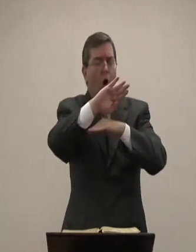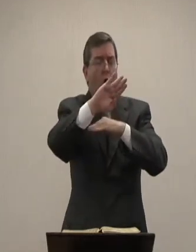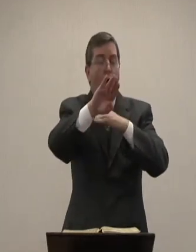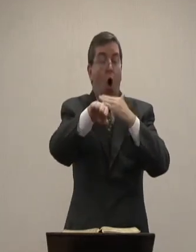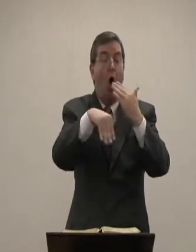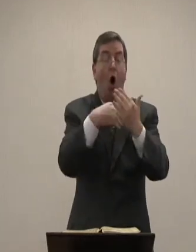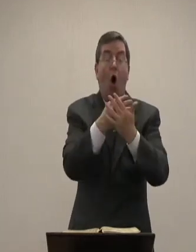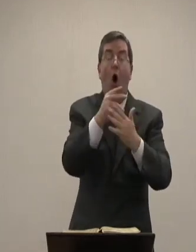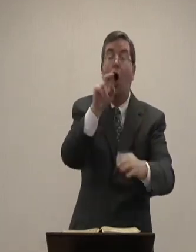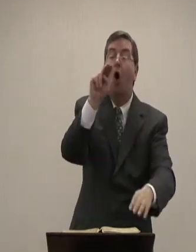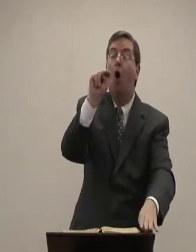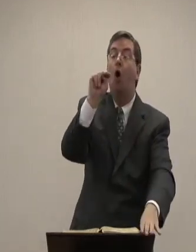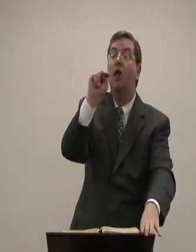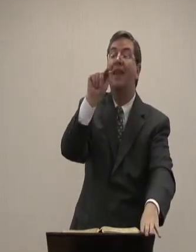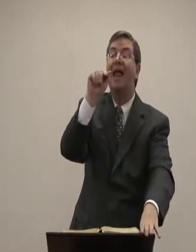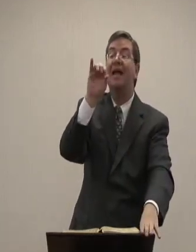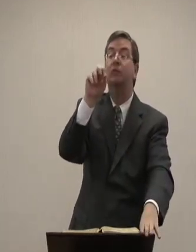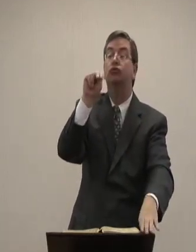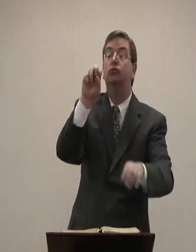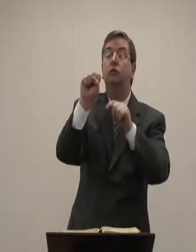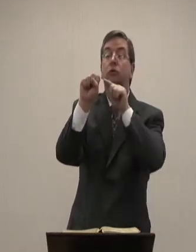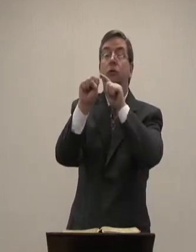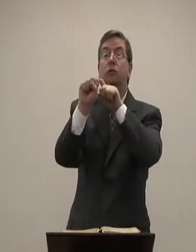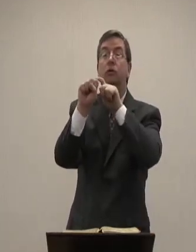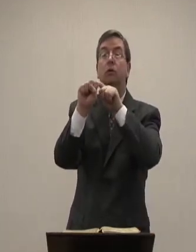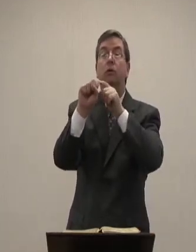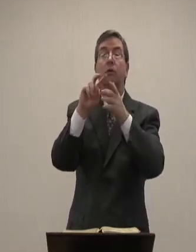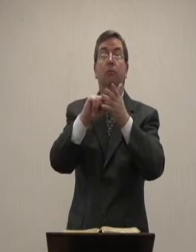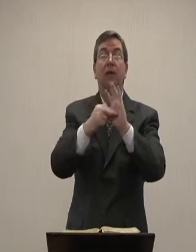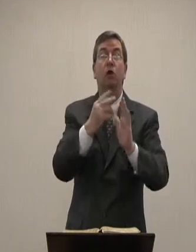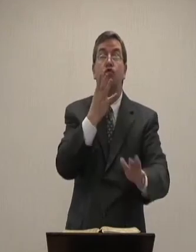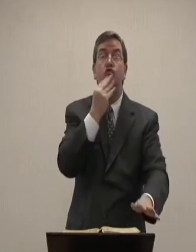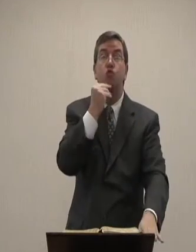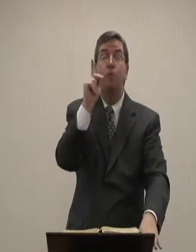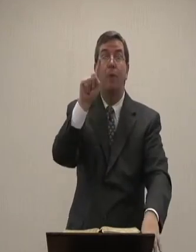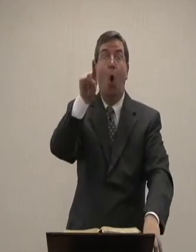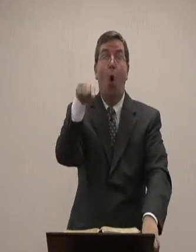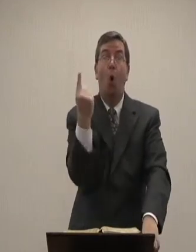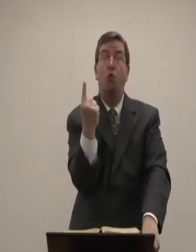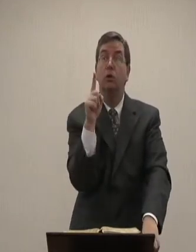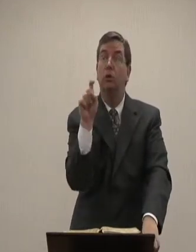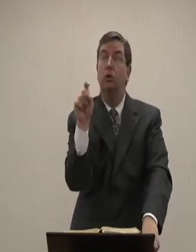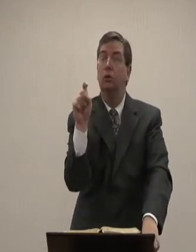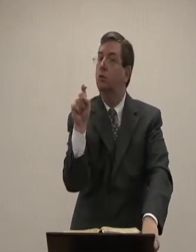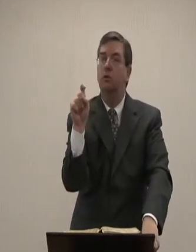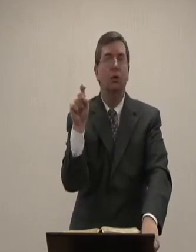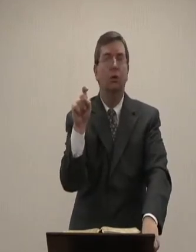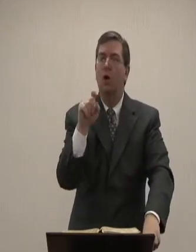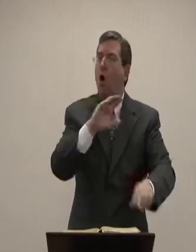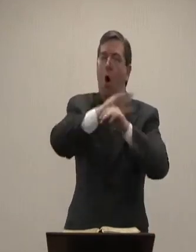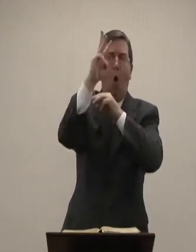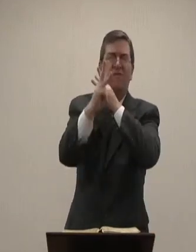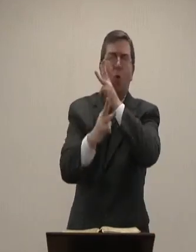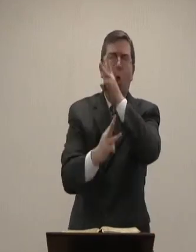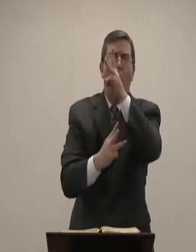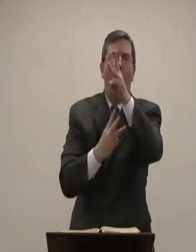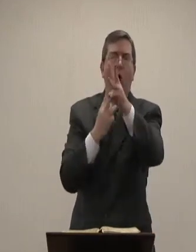You are witnessing all these things, and I'm going to send you, and I'm going to send what my Father